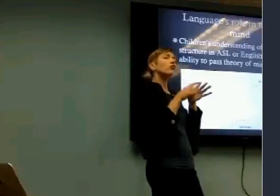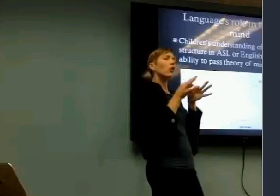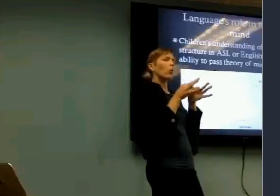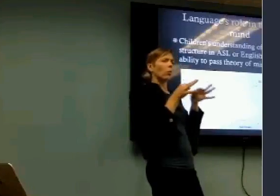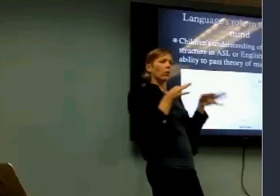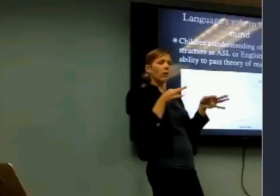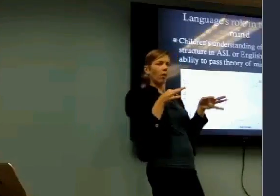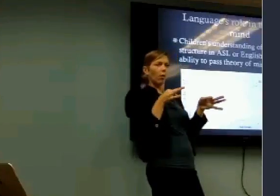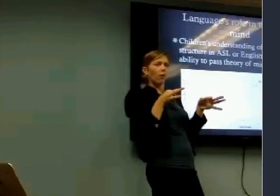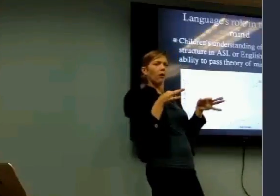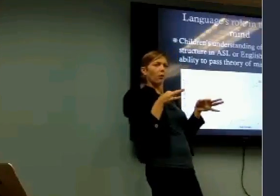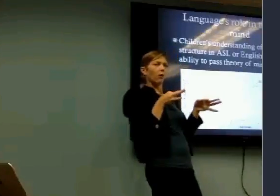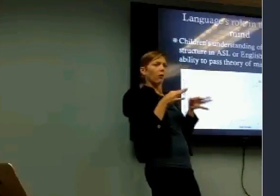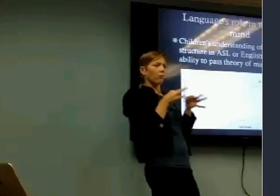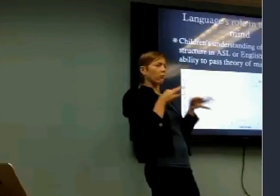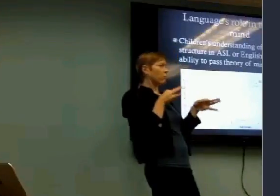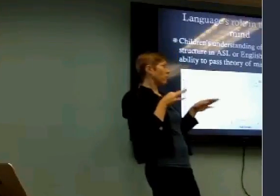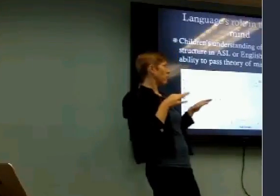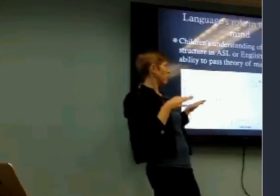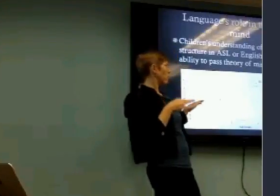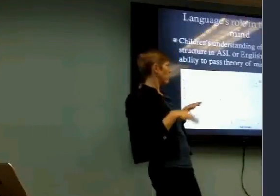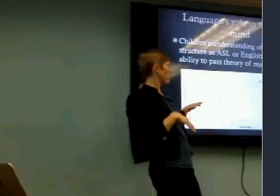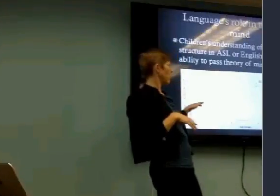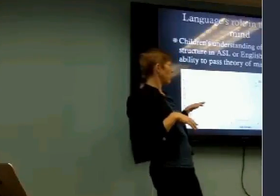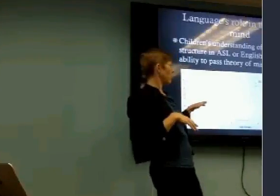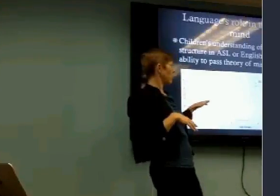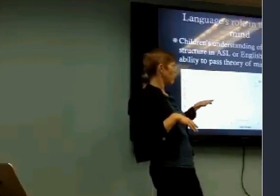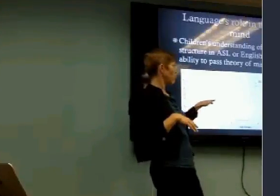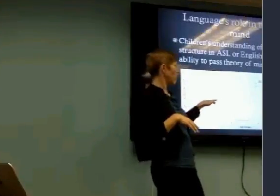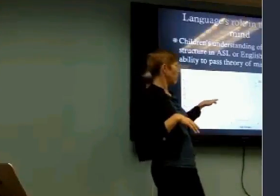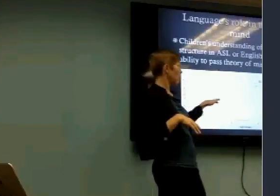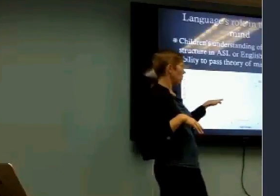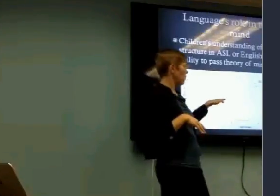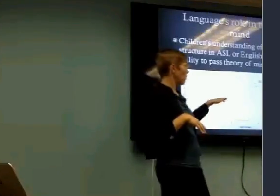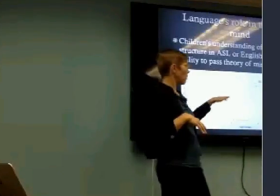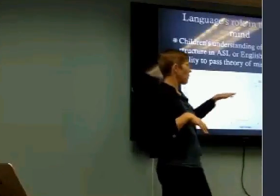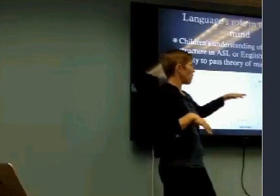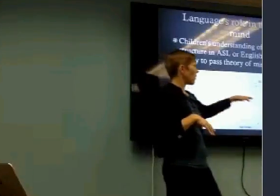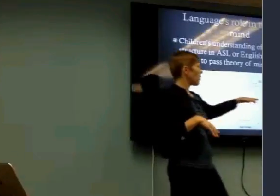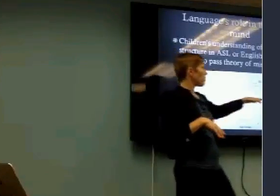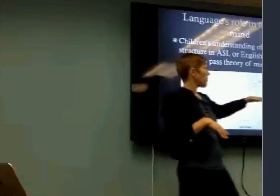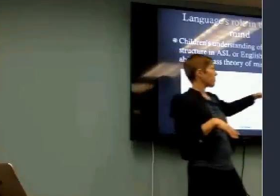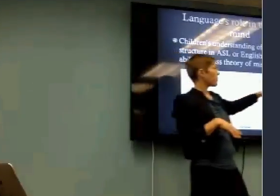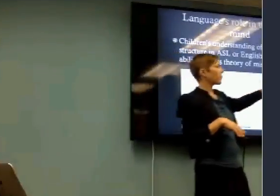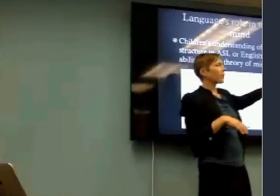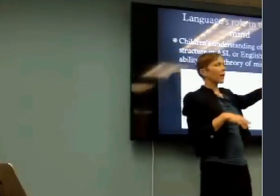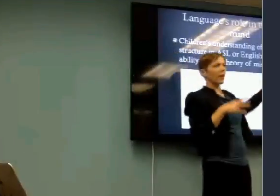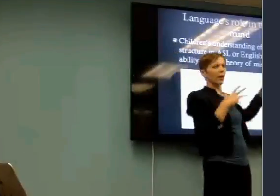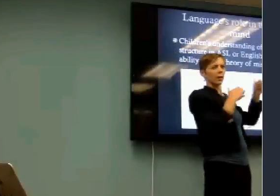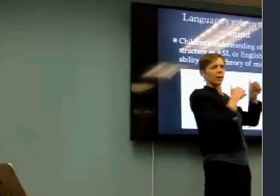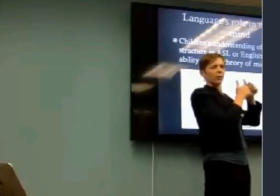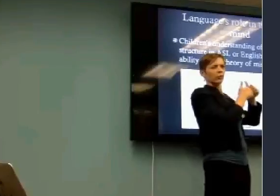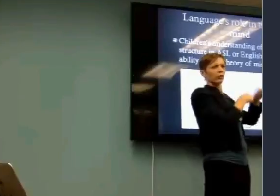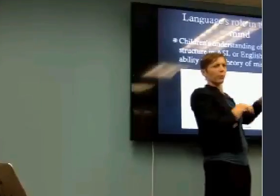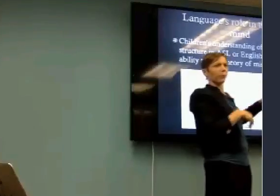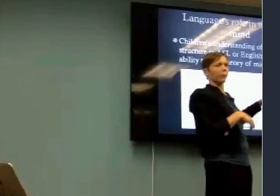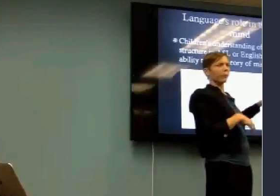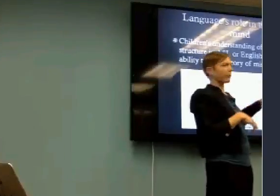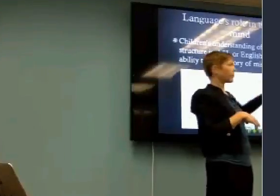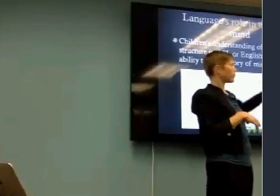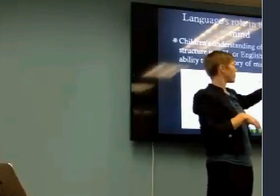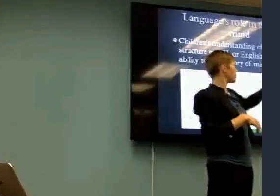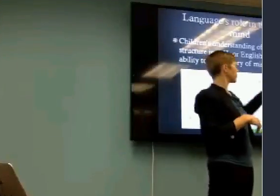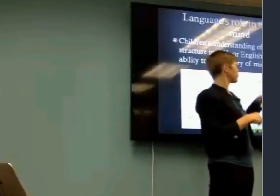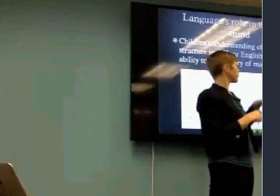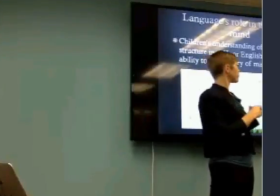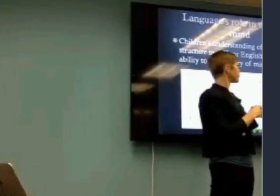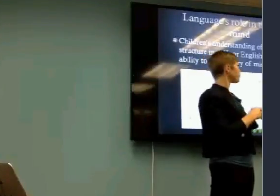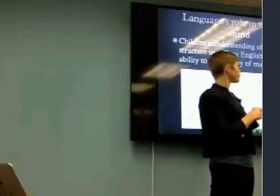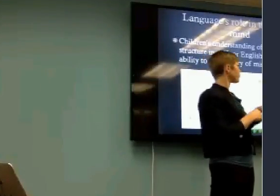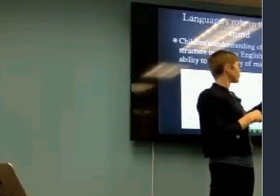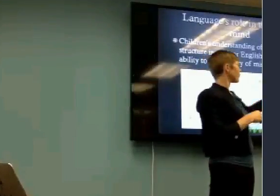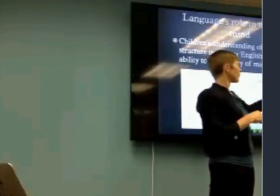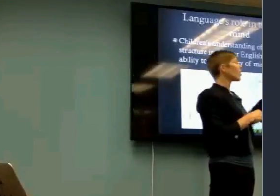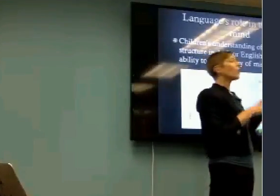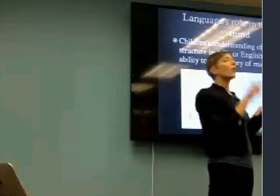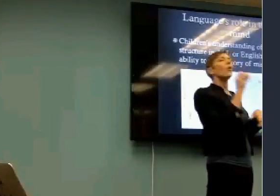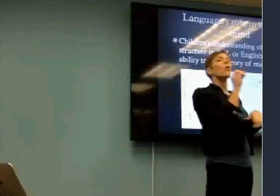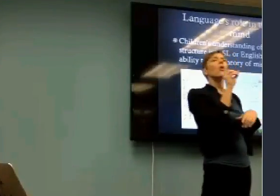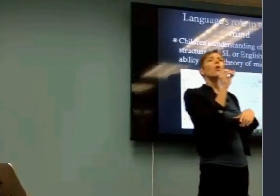deaf children who are exposed to sign language later in life, they have a bit of a delay earlier in life, but then catch up to the